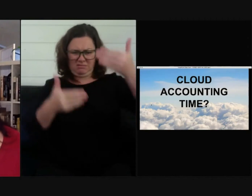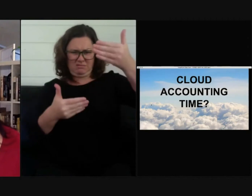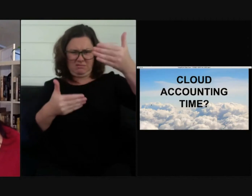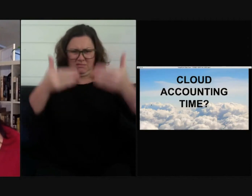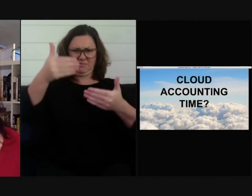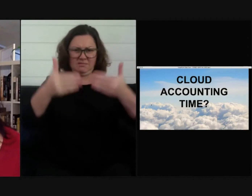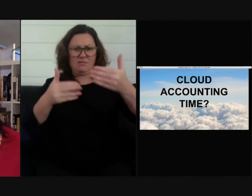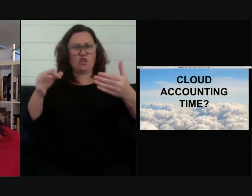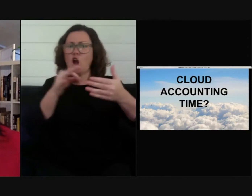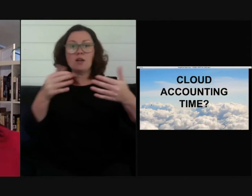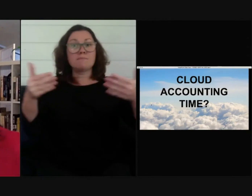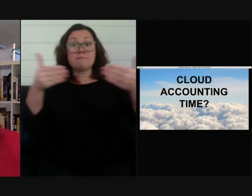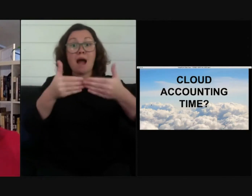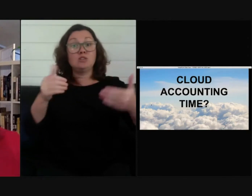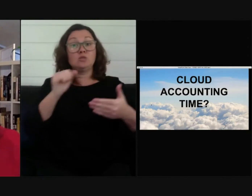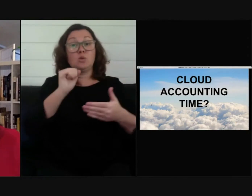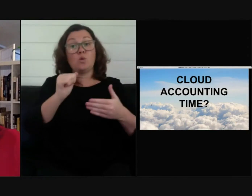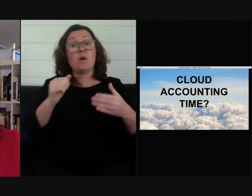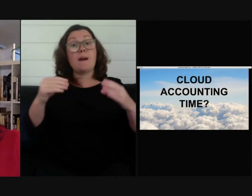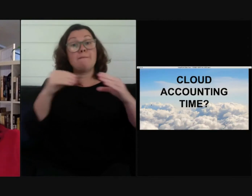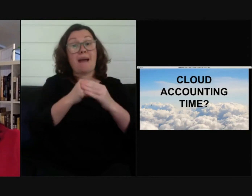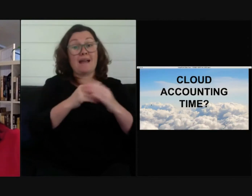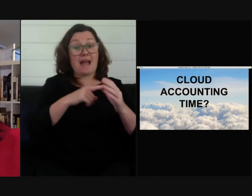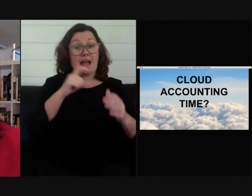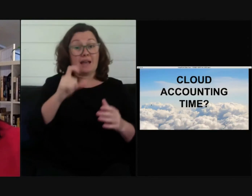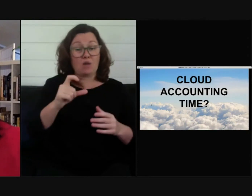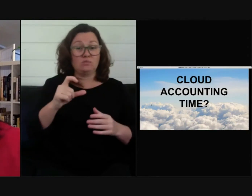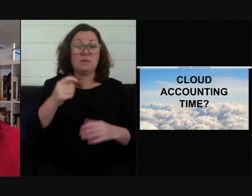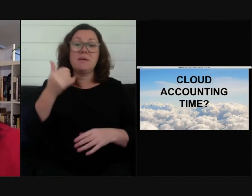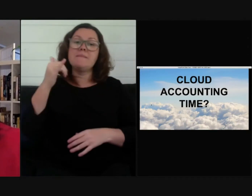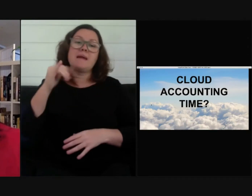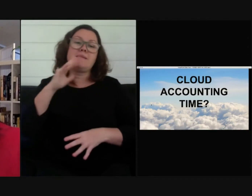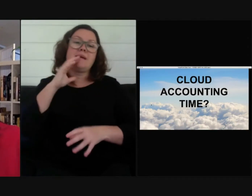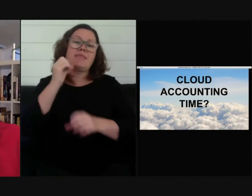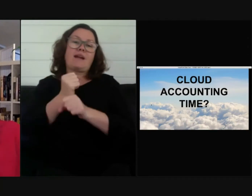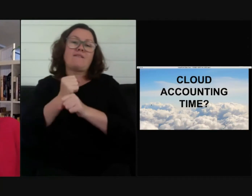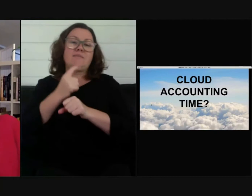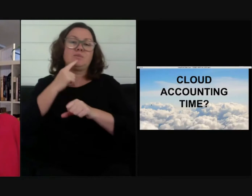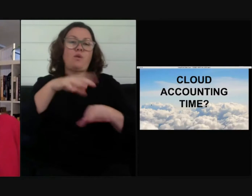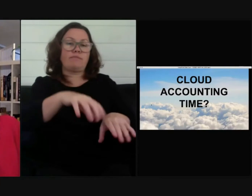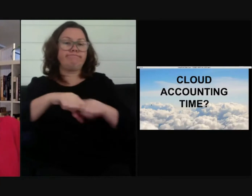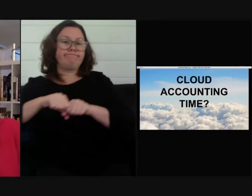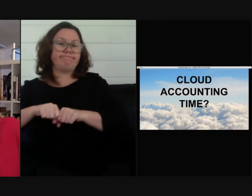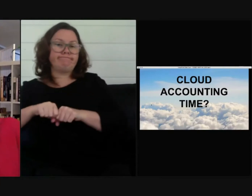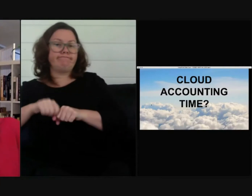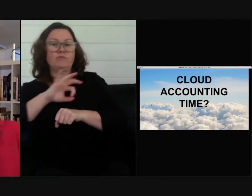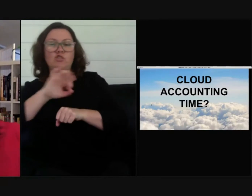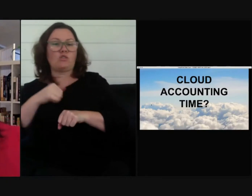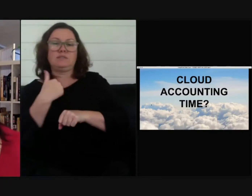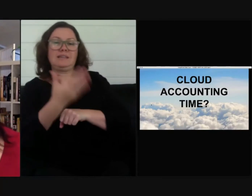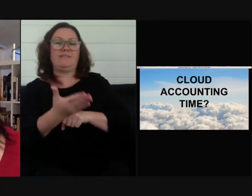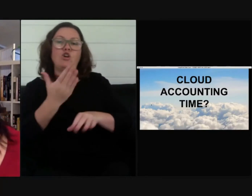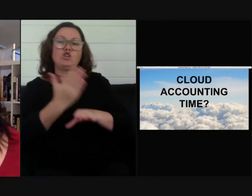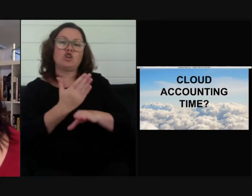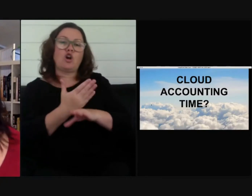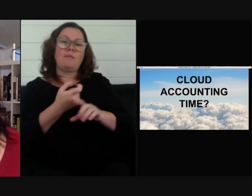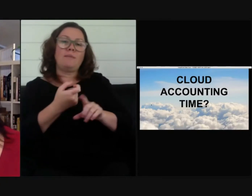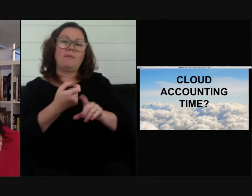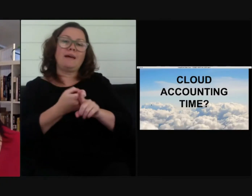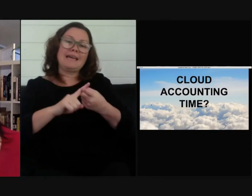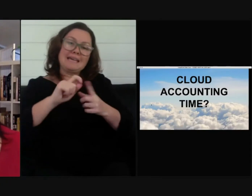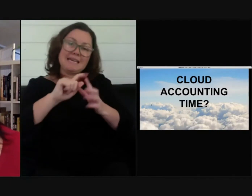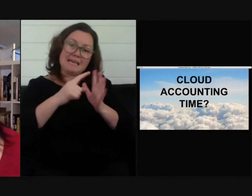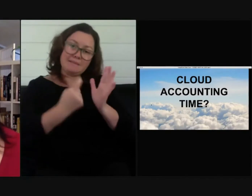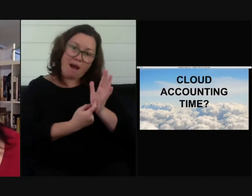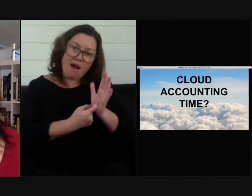deserve the payments that are available to you. And I don't mean to scare you, but I do. I'm scaring you